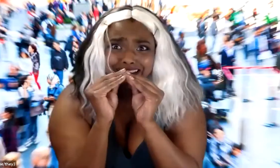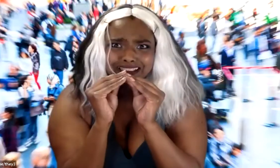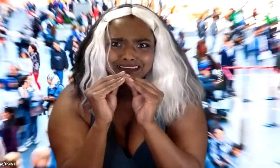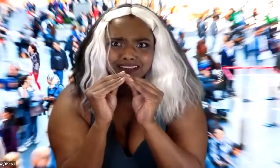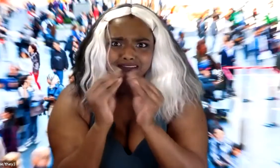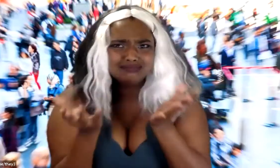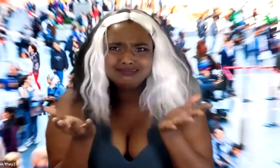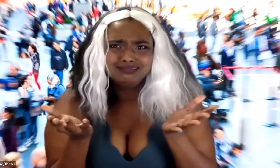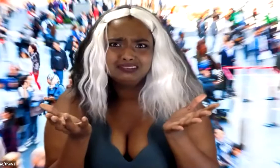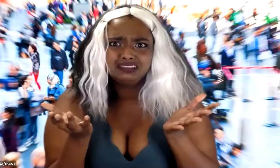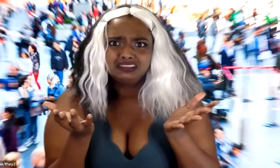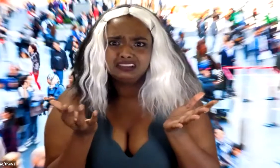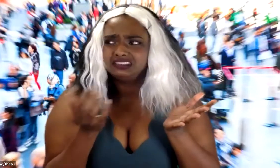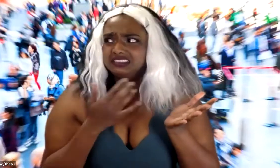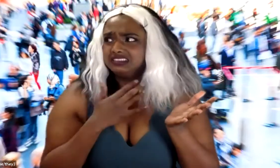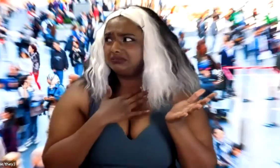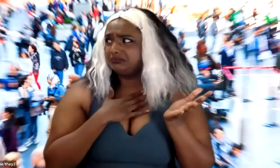Mouths are for kissing, right?